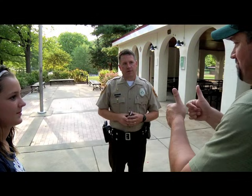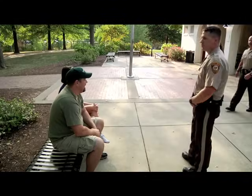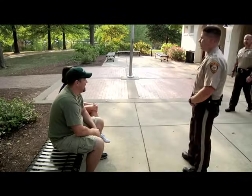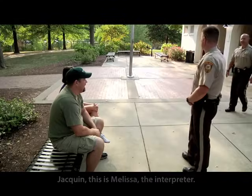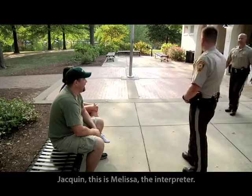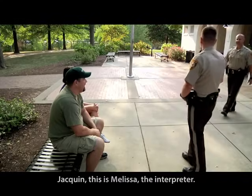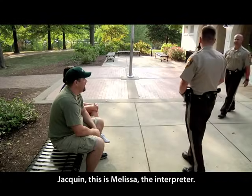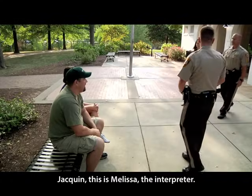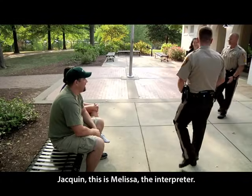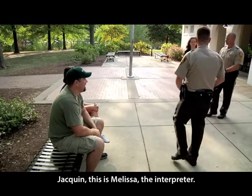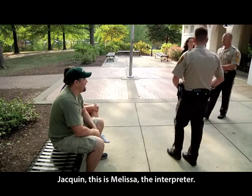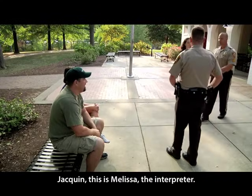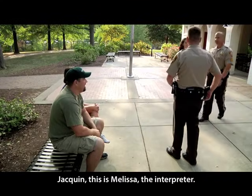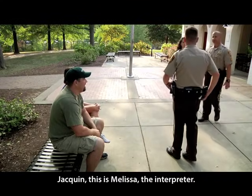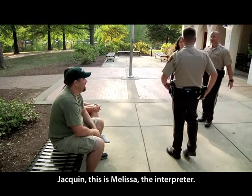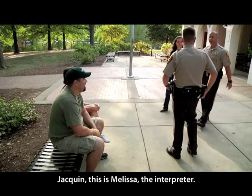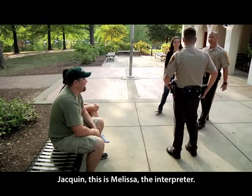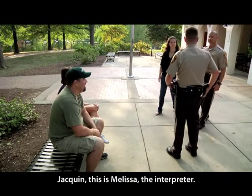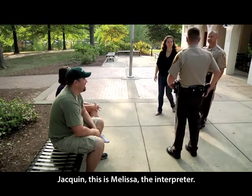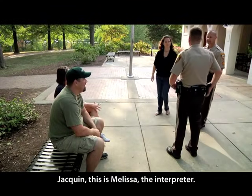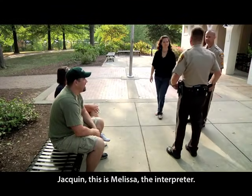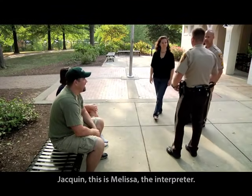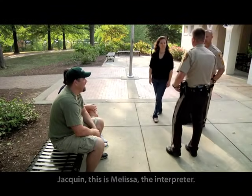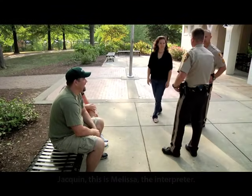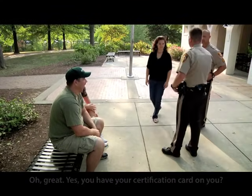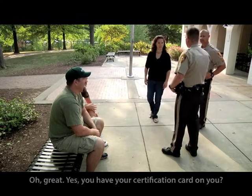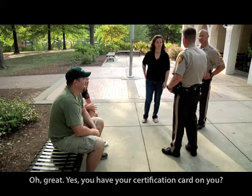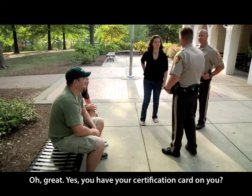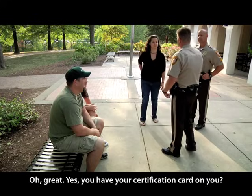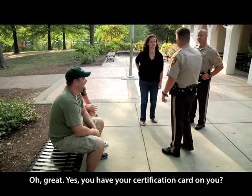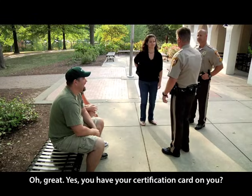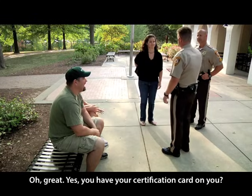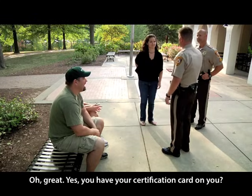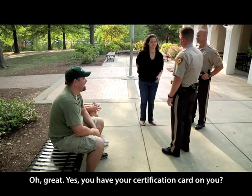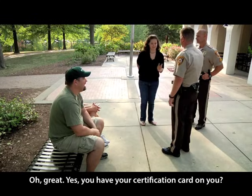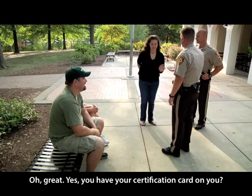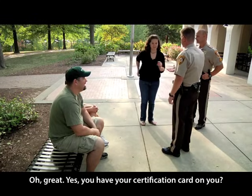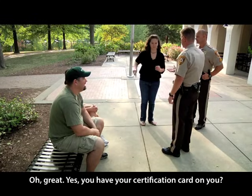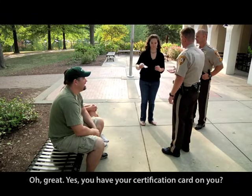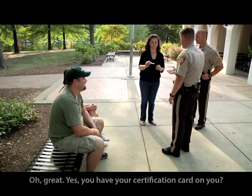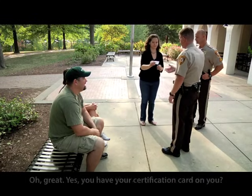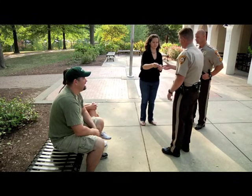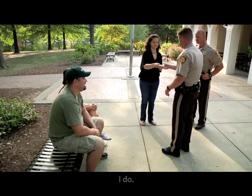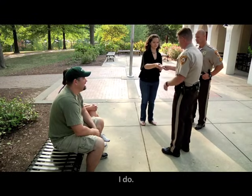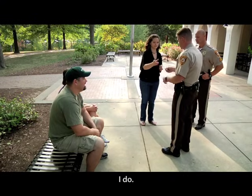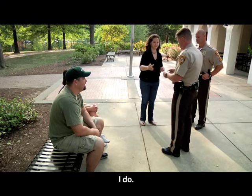Jack, Yes, sir. Is Melissa the interpreter? oh, great, great. Do you have your certified I do. ASL card on you?